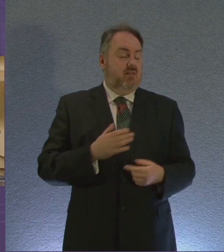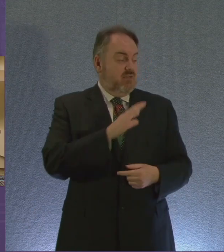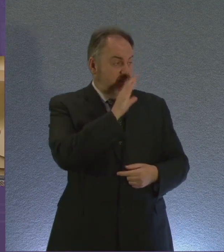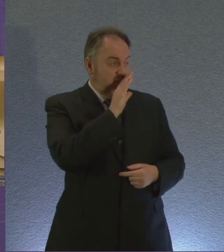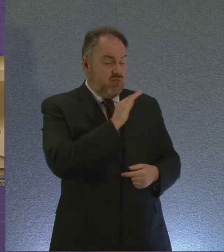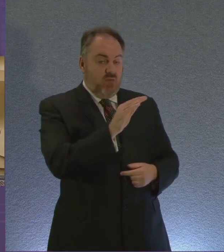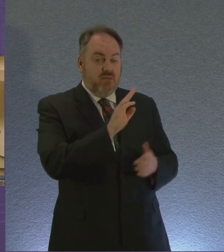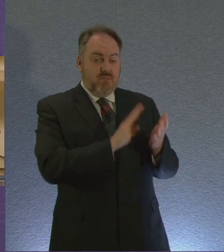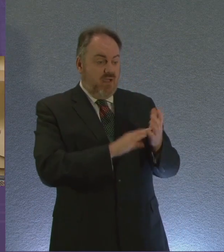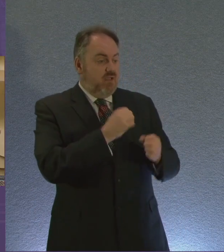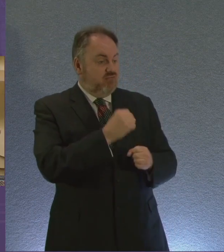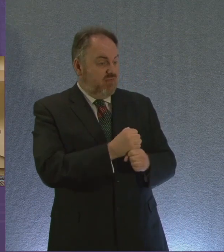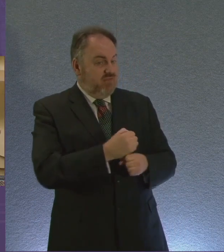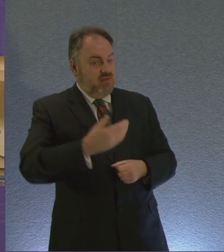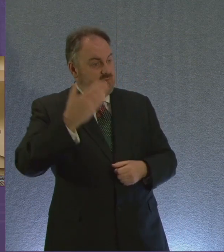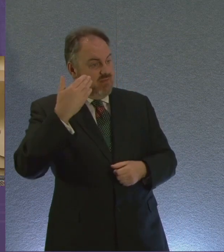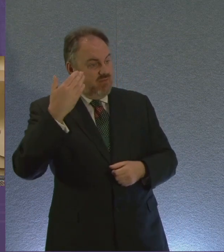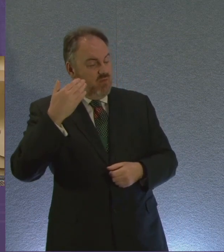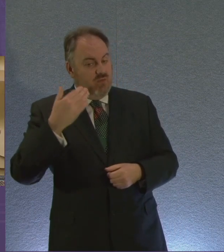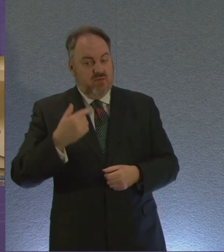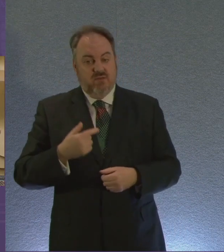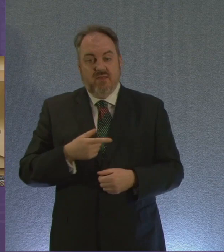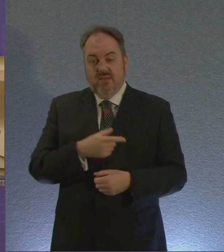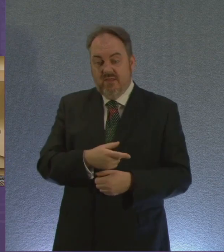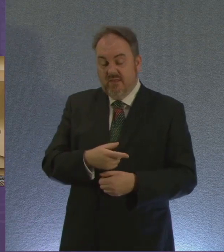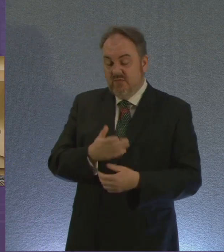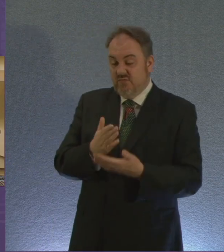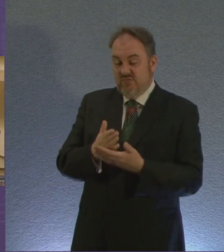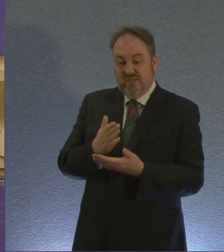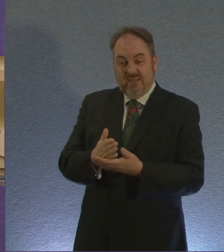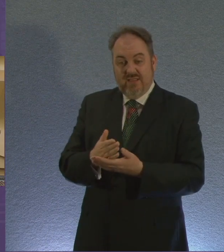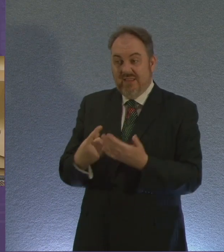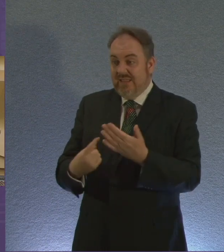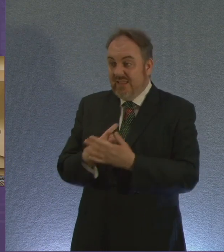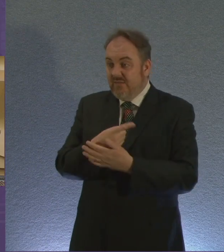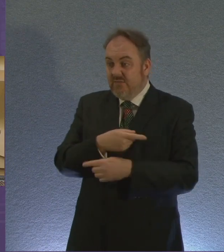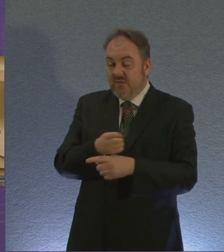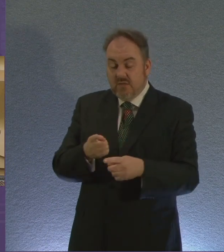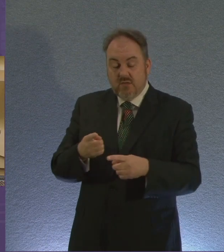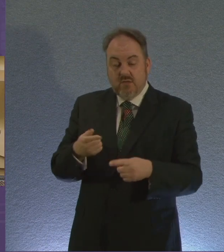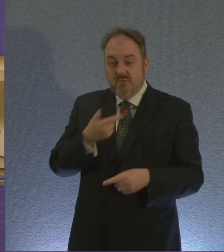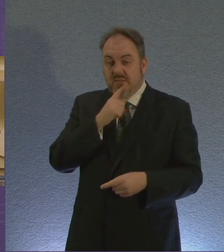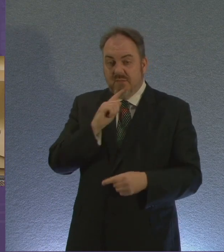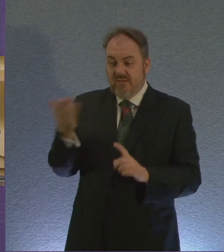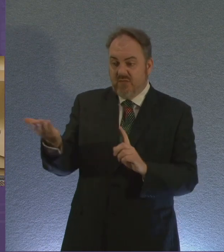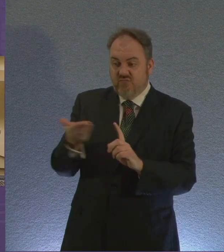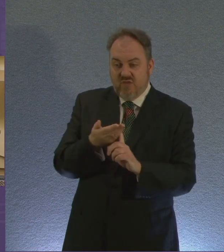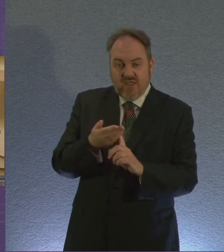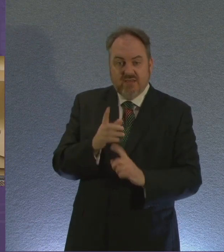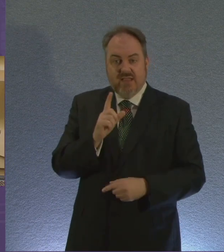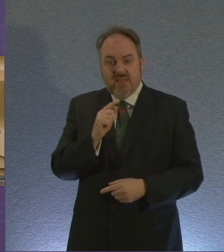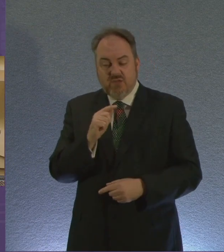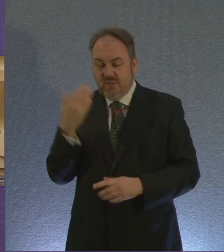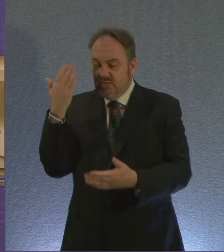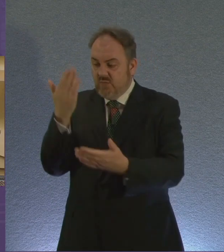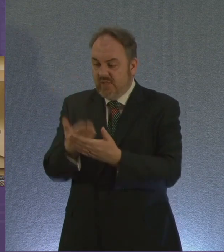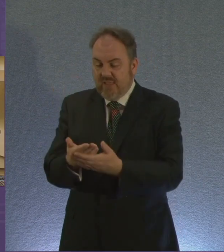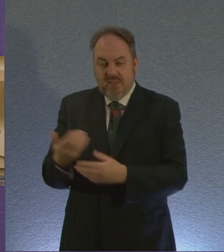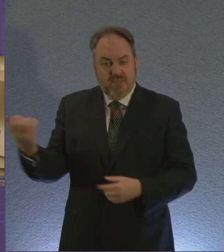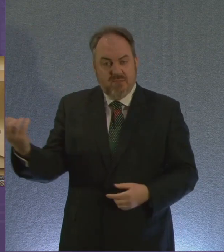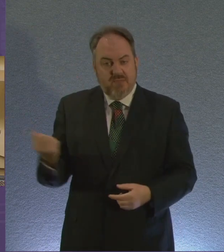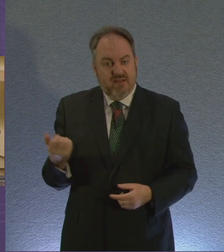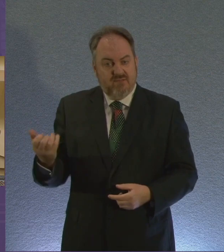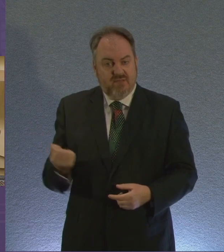Security spending is a demand-led, and therefore if people are eligible for a payment, then they will receive it. We are very strong in